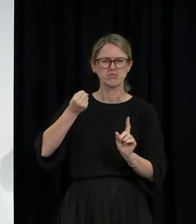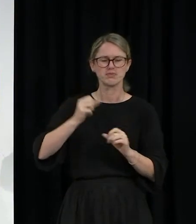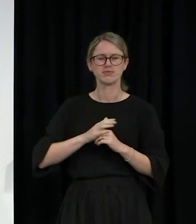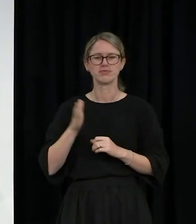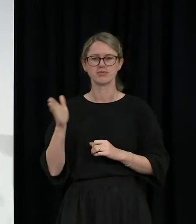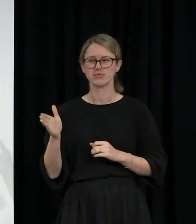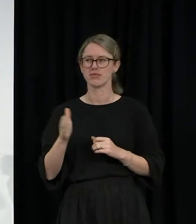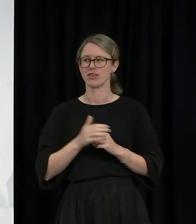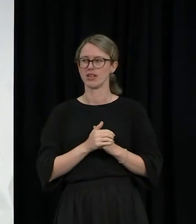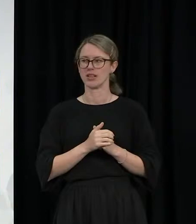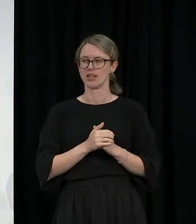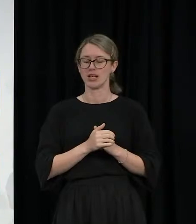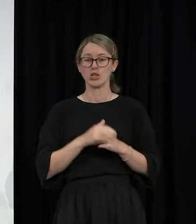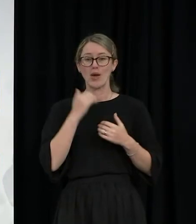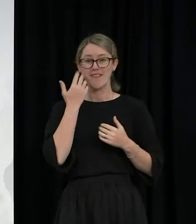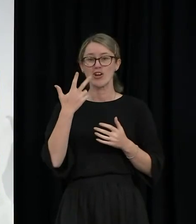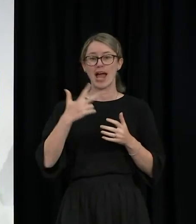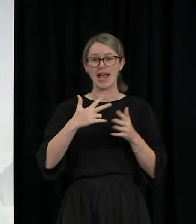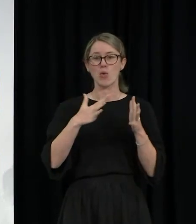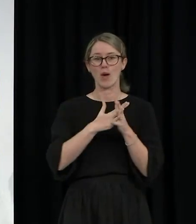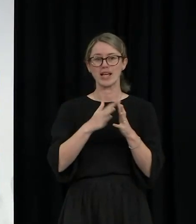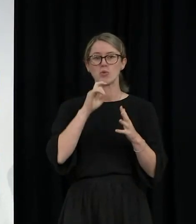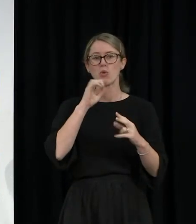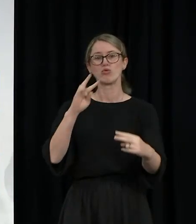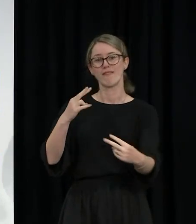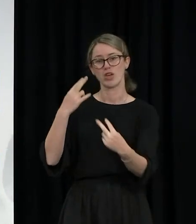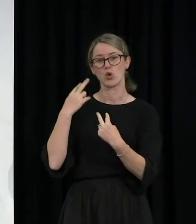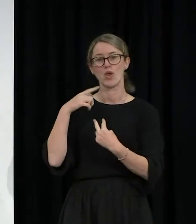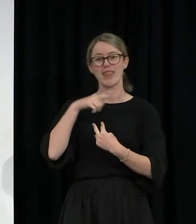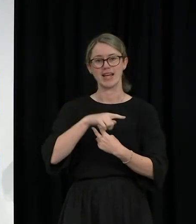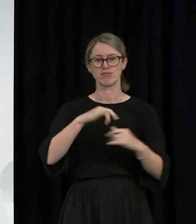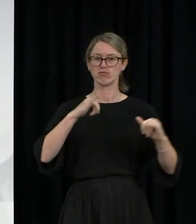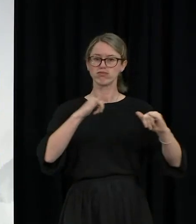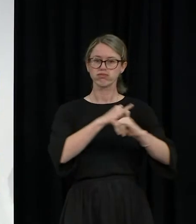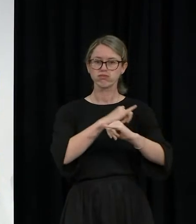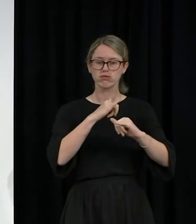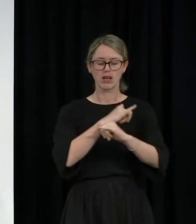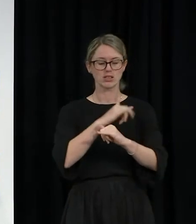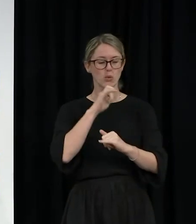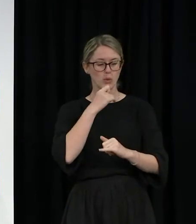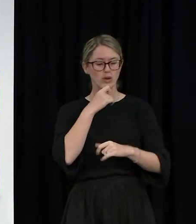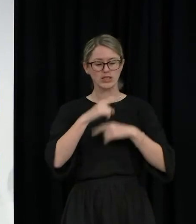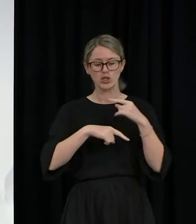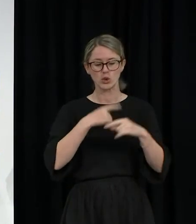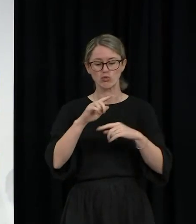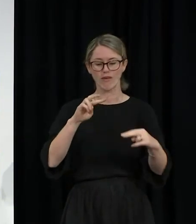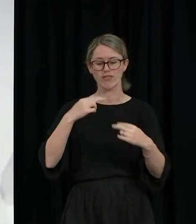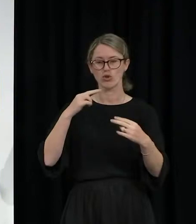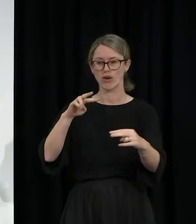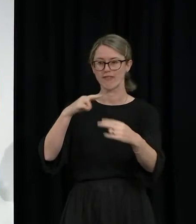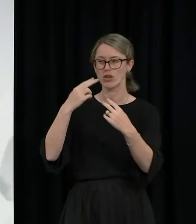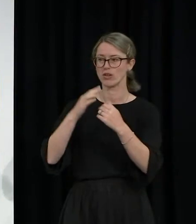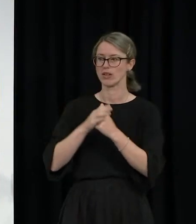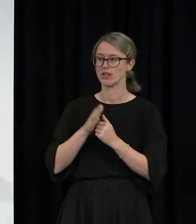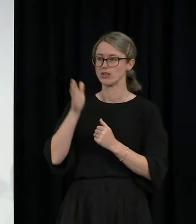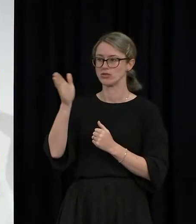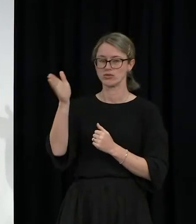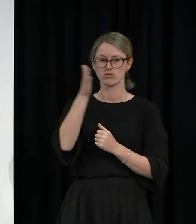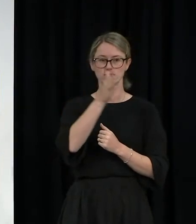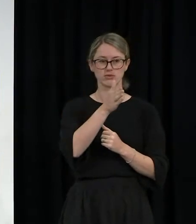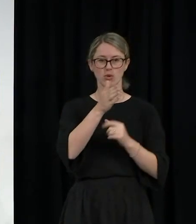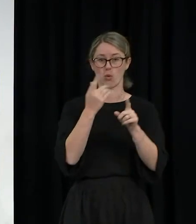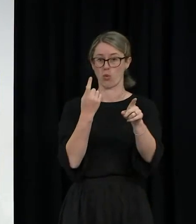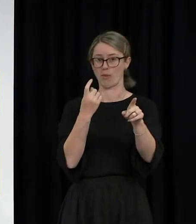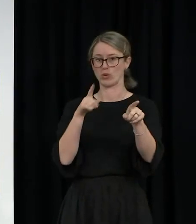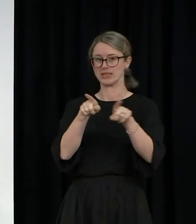the Trans-Tasman bubble once every 8 weeks. We'll follow through on that review process, but it doesn't change it. Jane, sorry. Just